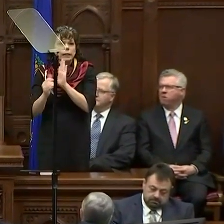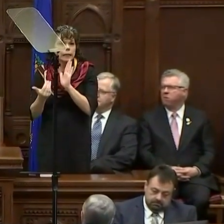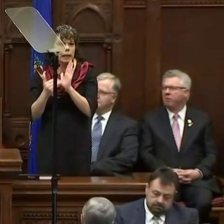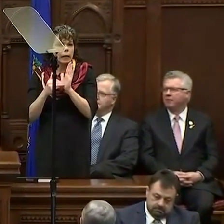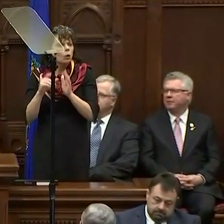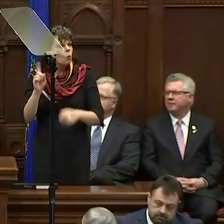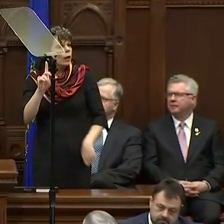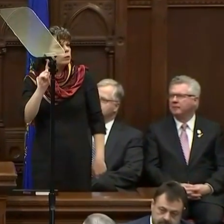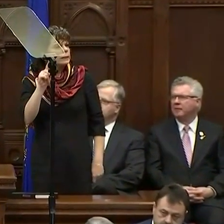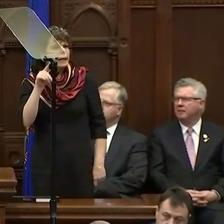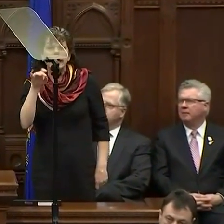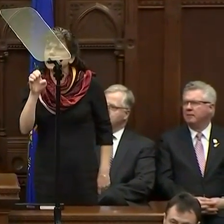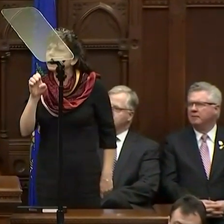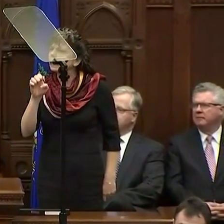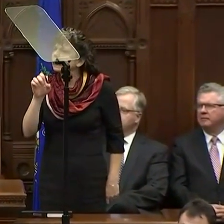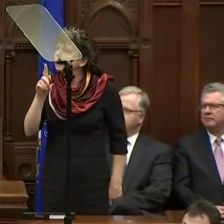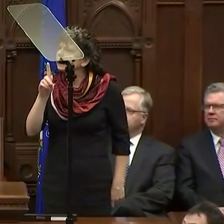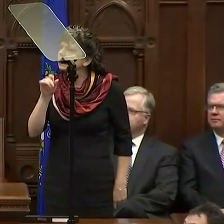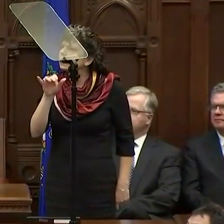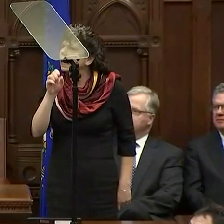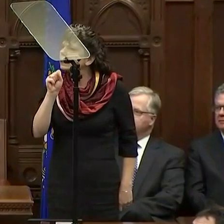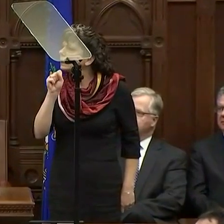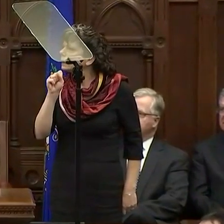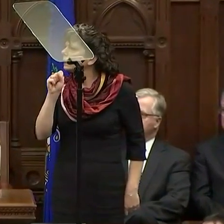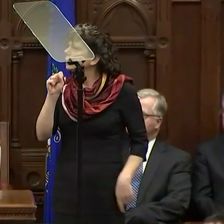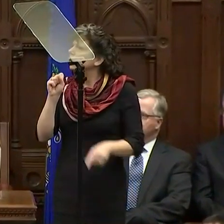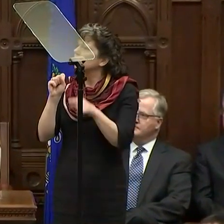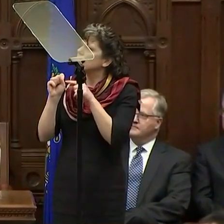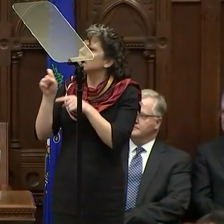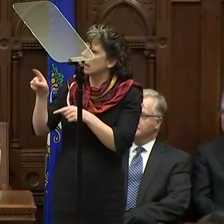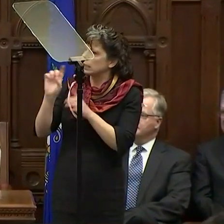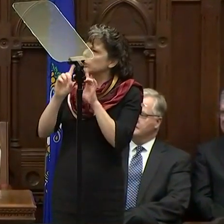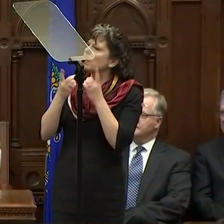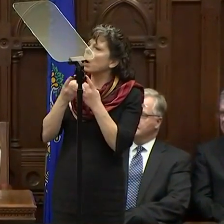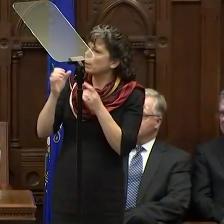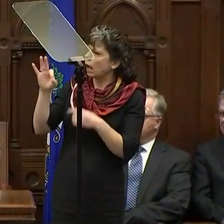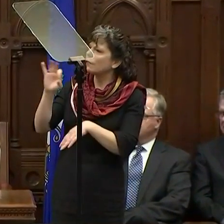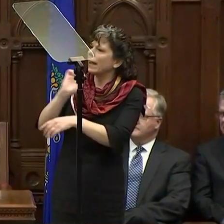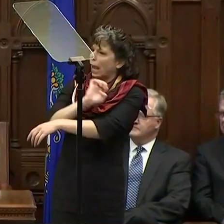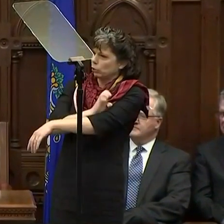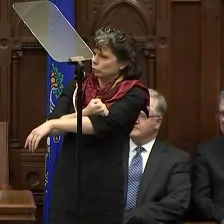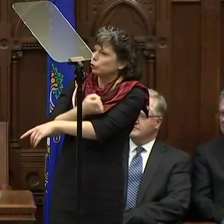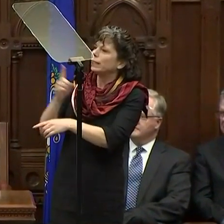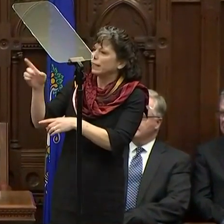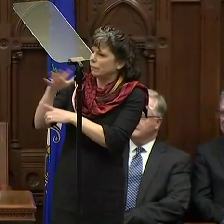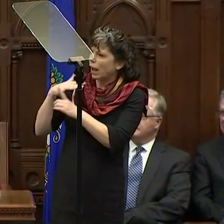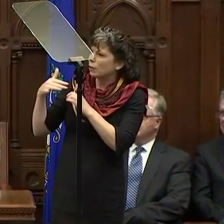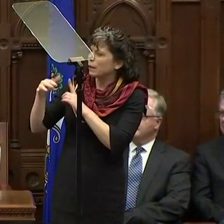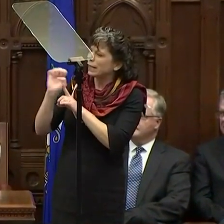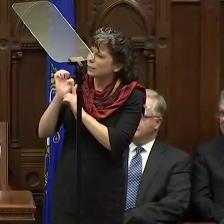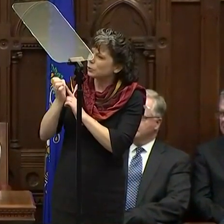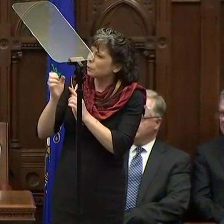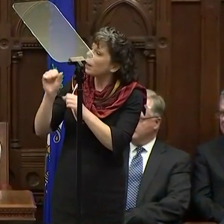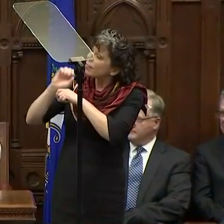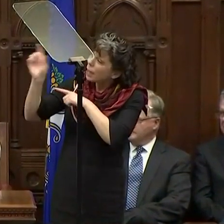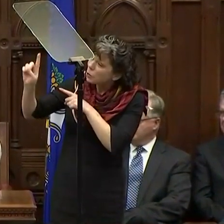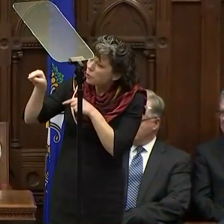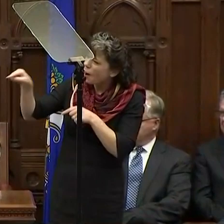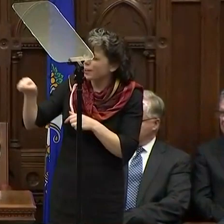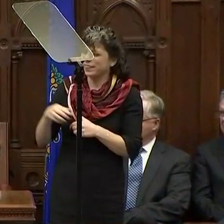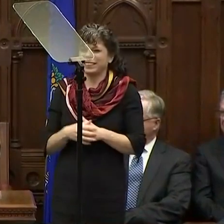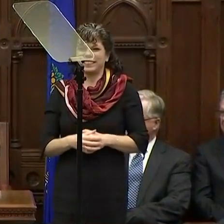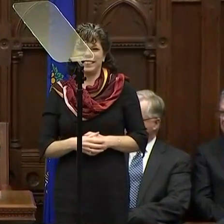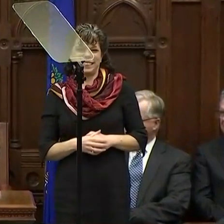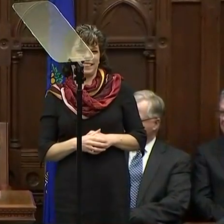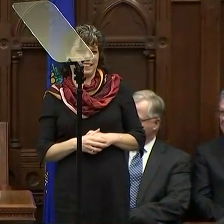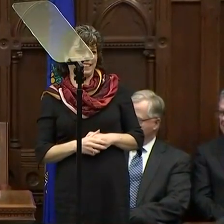Where's Katie Dykes? Katie Dykes, the Department of Energy and Environmental Protection. There you are.